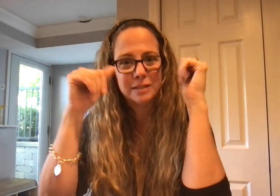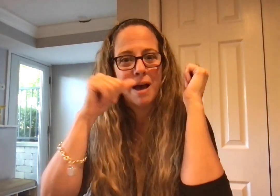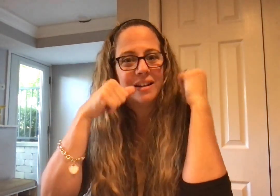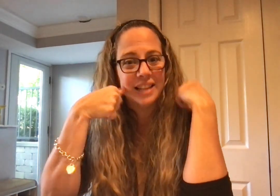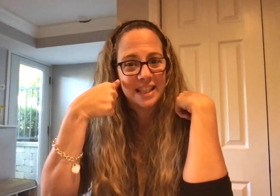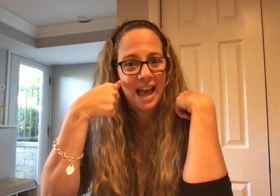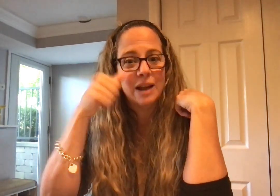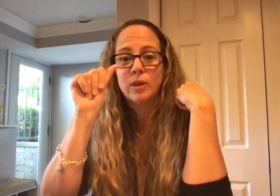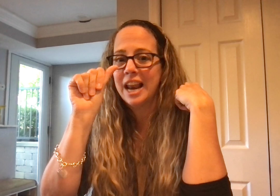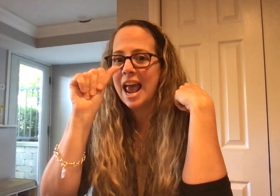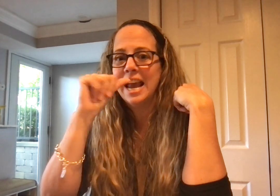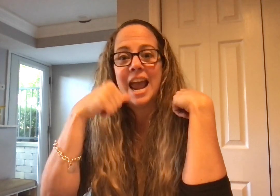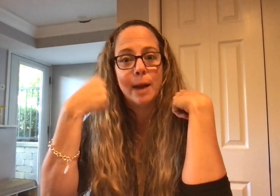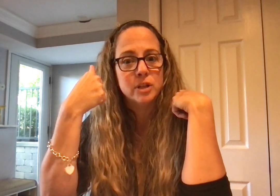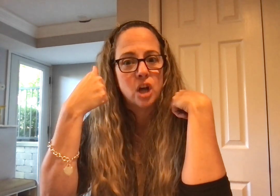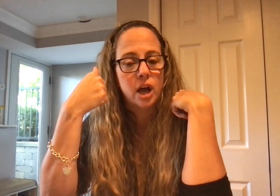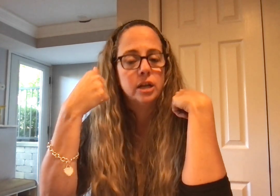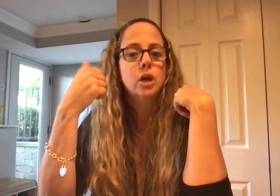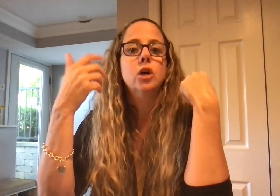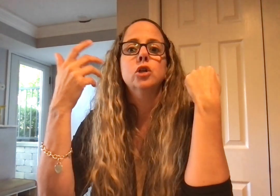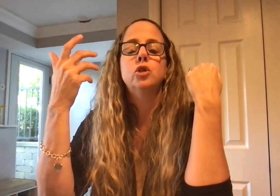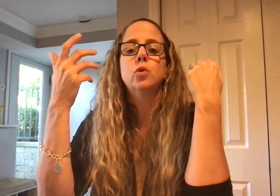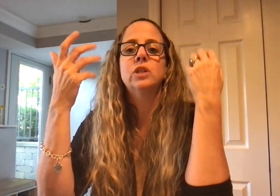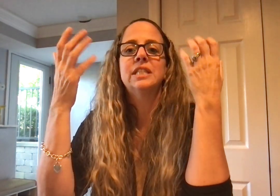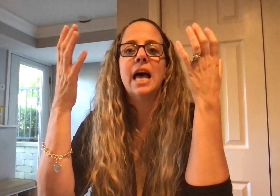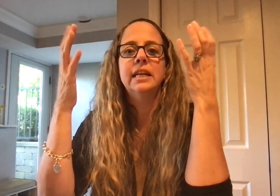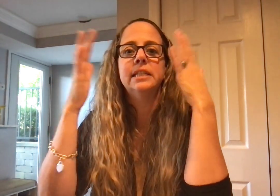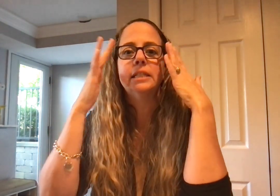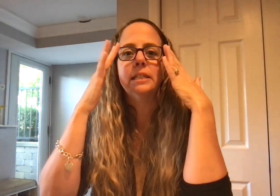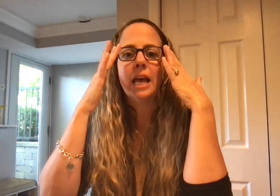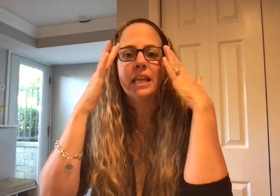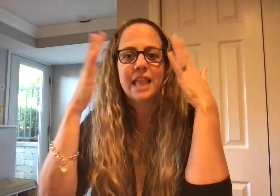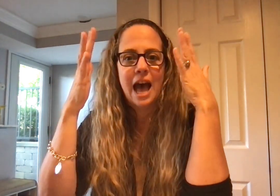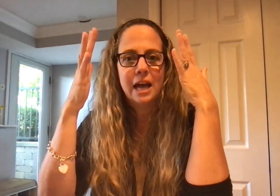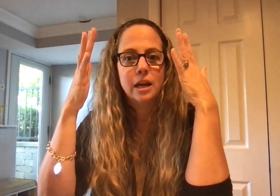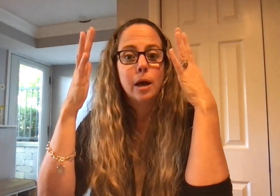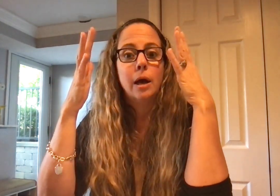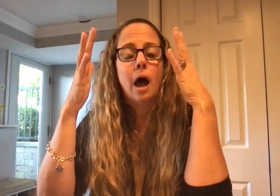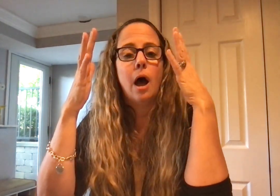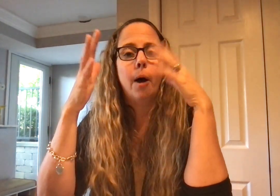smile, like that with an A. Amazon. So signs like that,